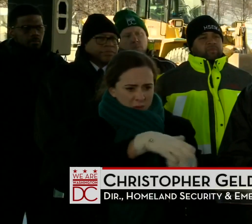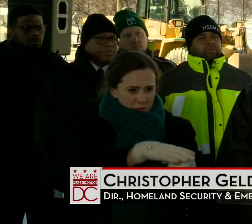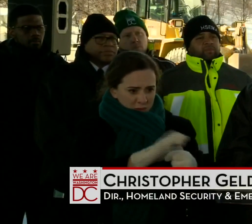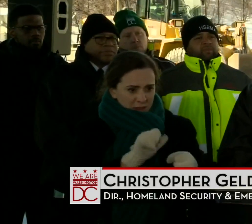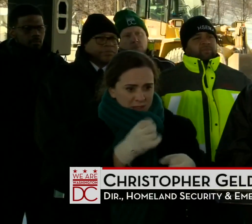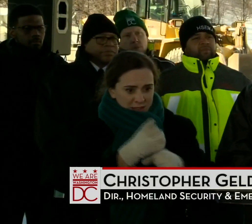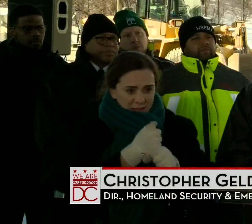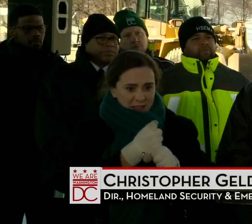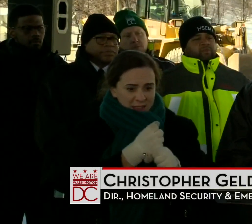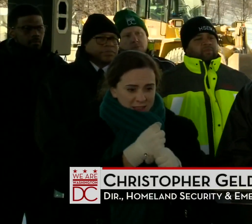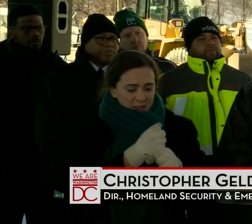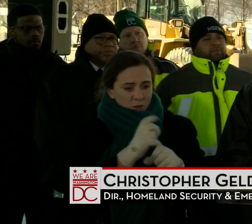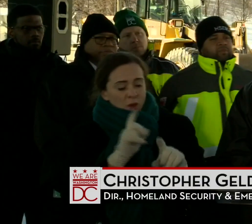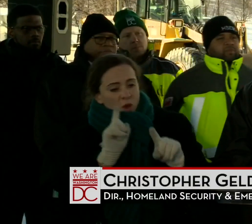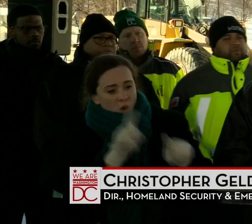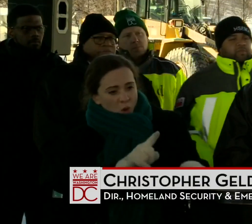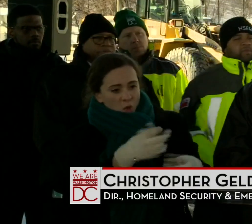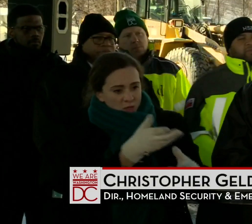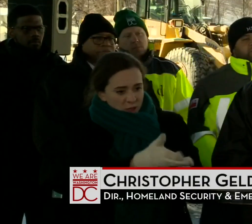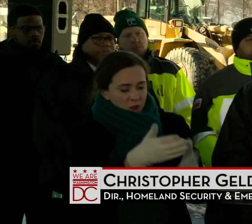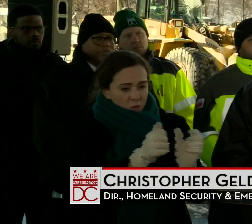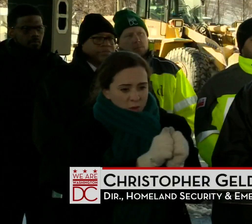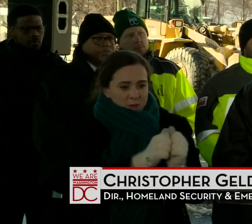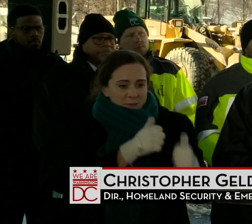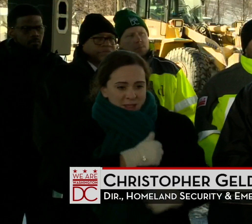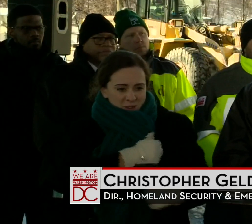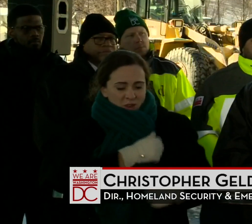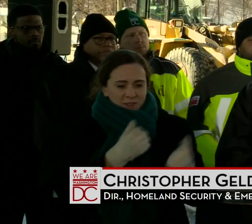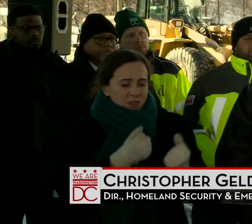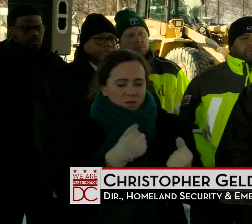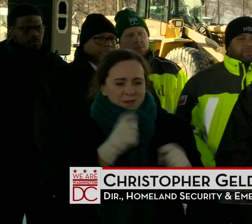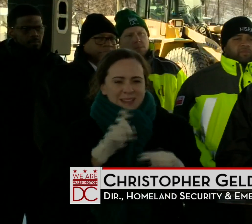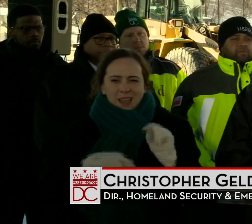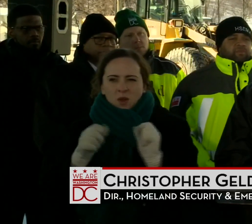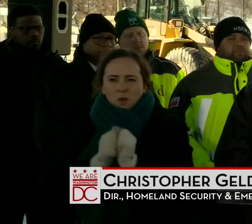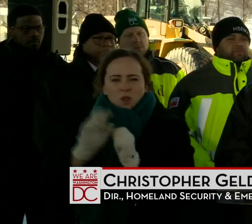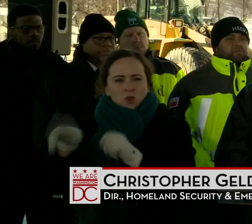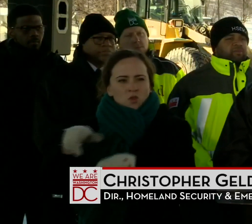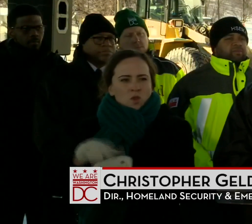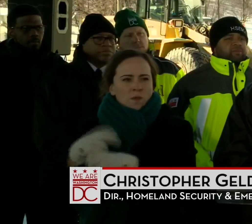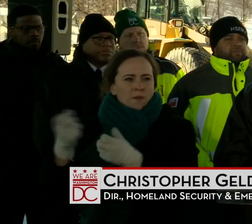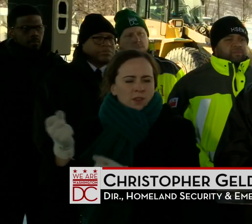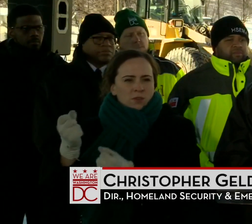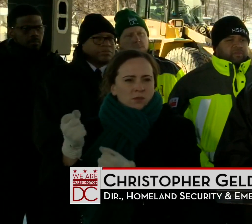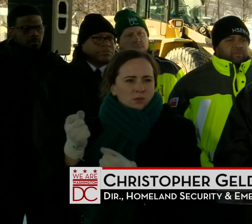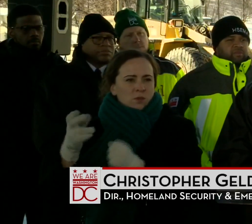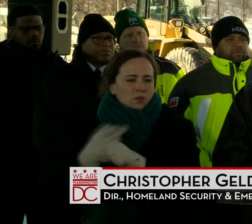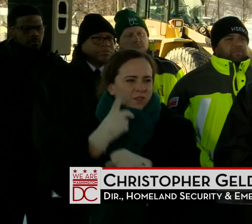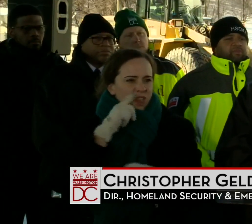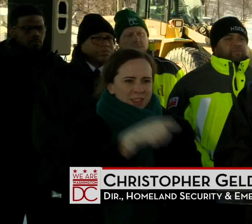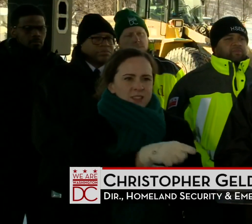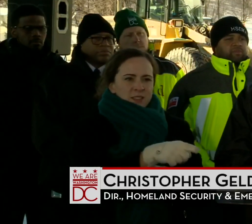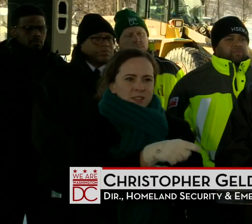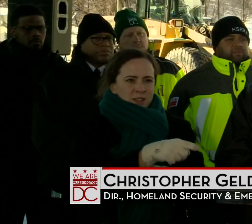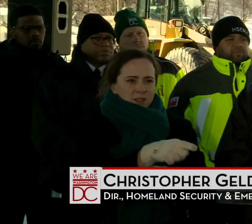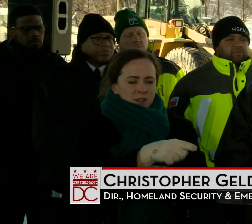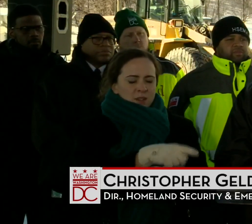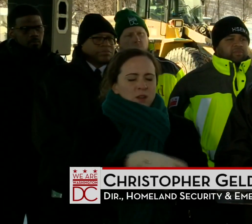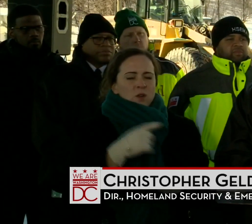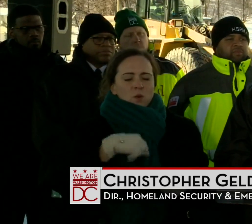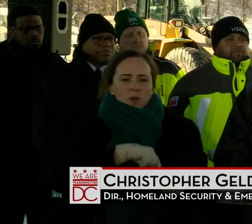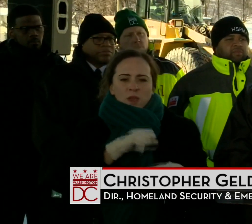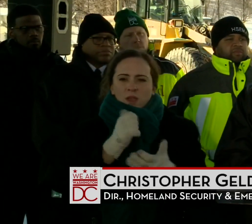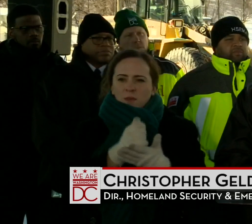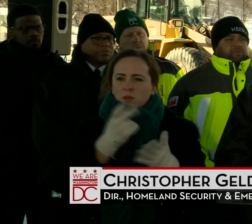military vehicles that we can't get to with our normal vehicles and our four-wheel drive vehicles. That's what we use them for. That was the primary operation. We actually helped